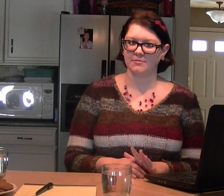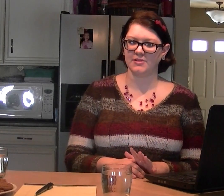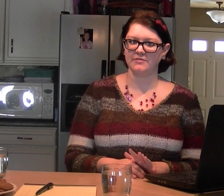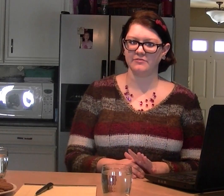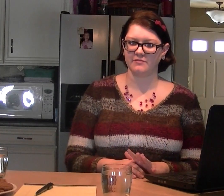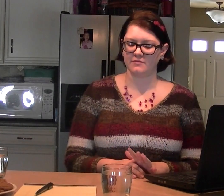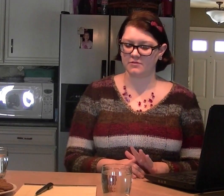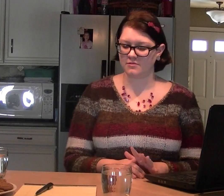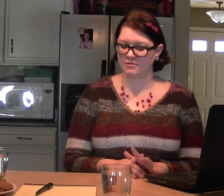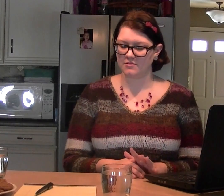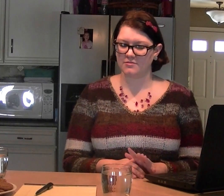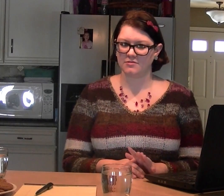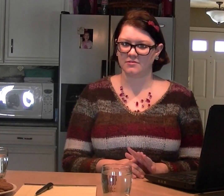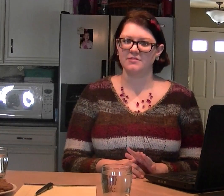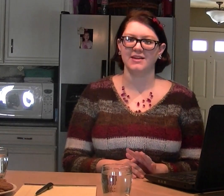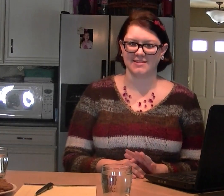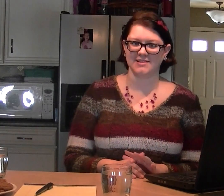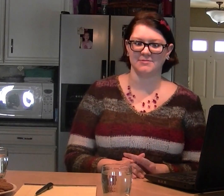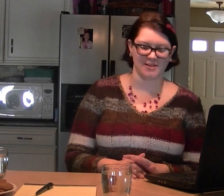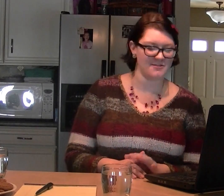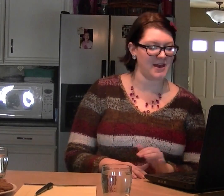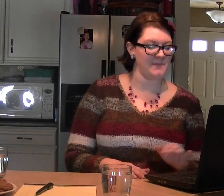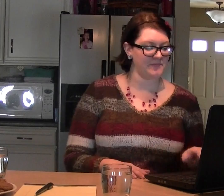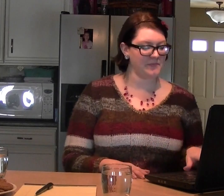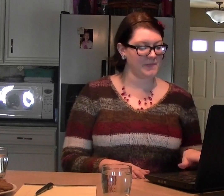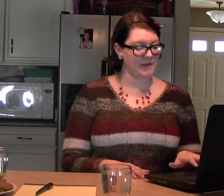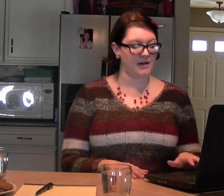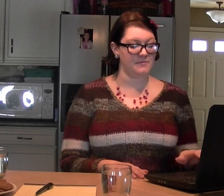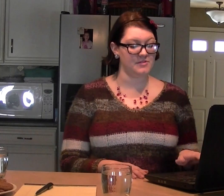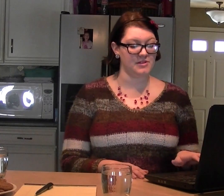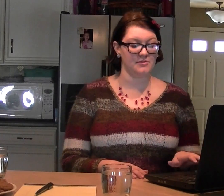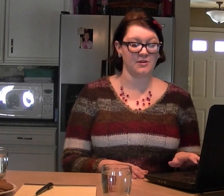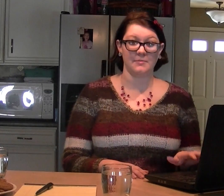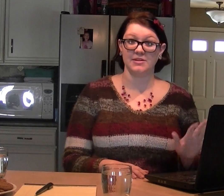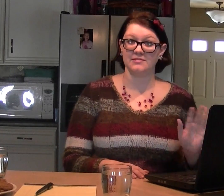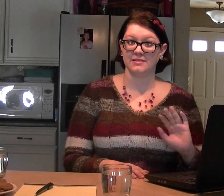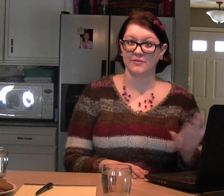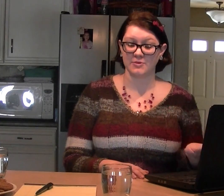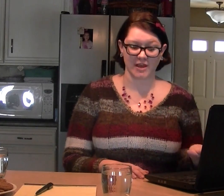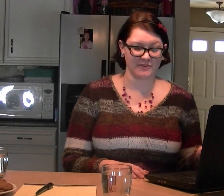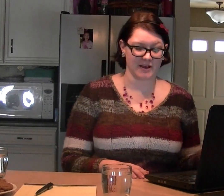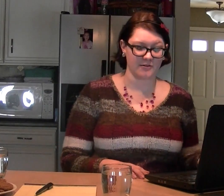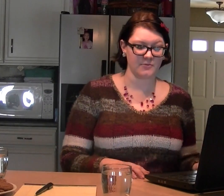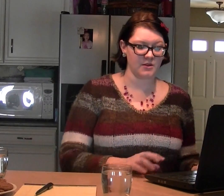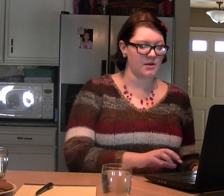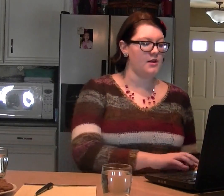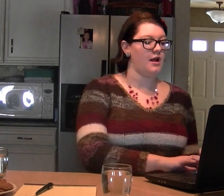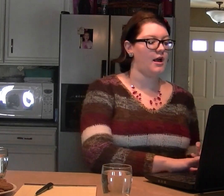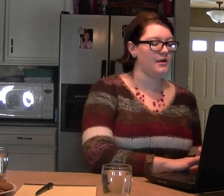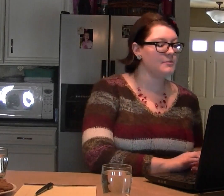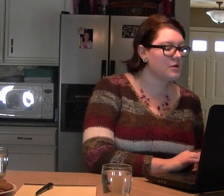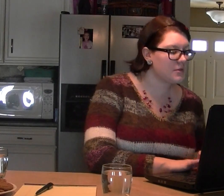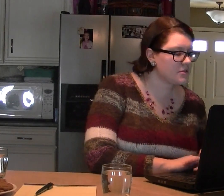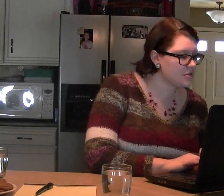believe. Yes, next week. Okay. So I'm going to leave you with that for now. I'm going